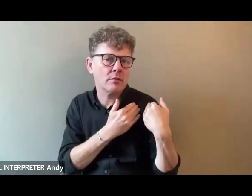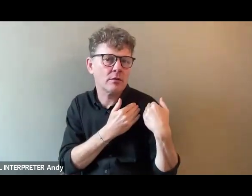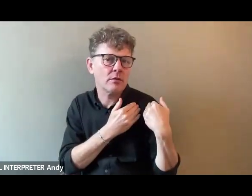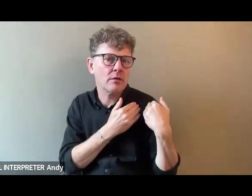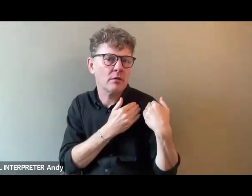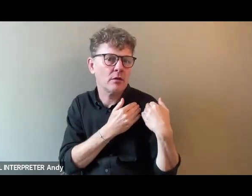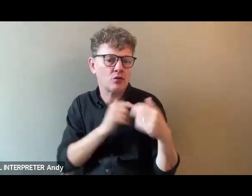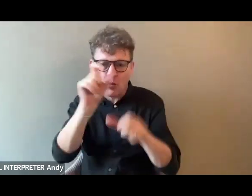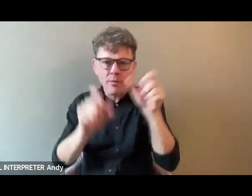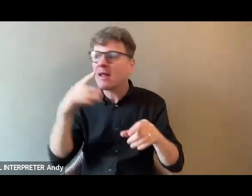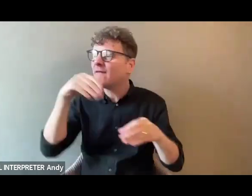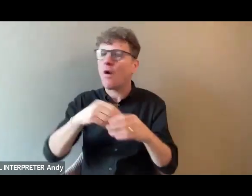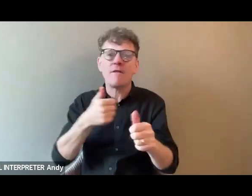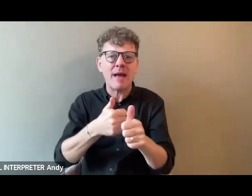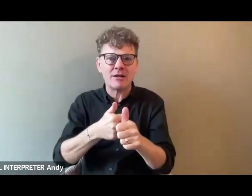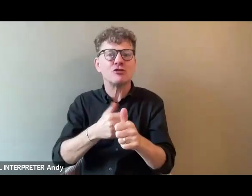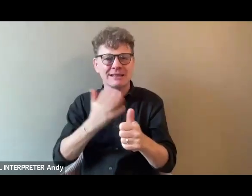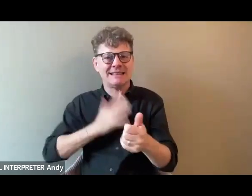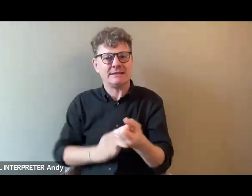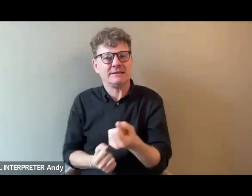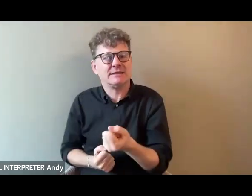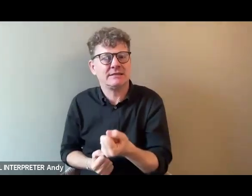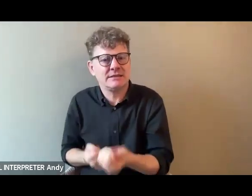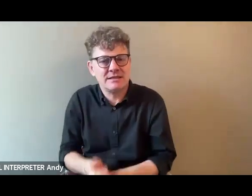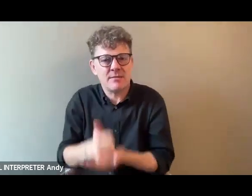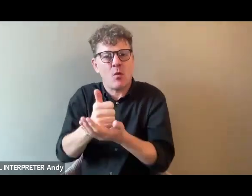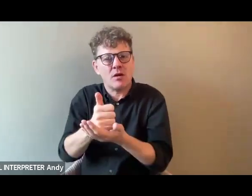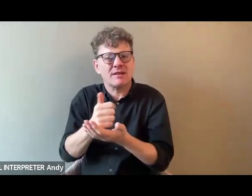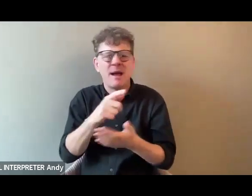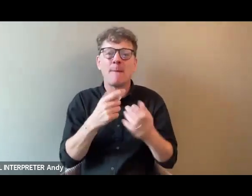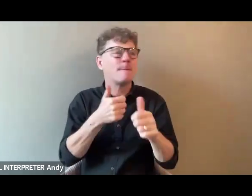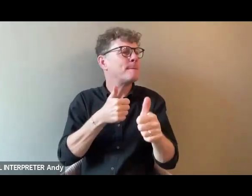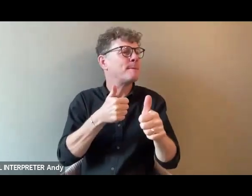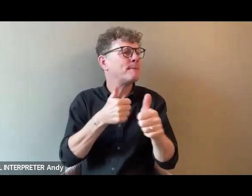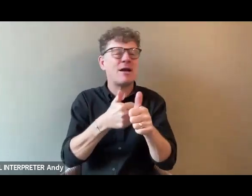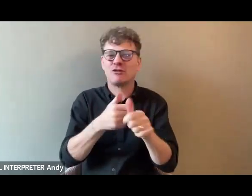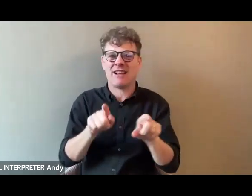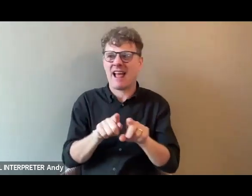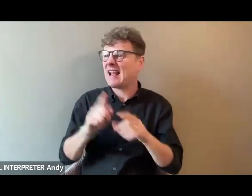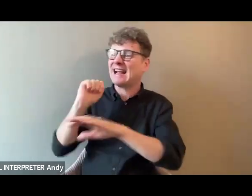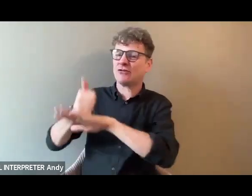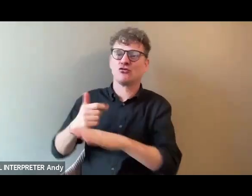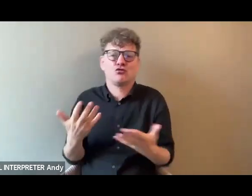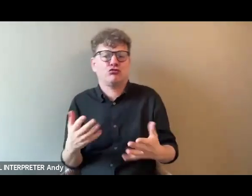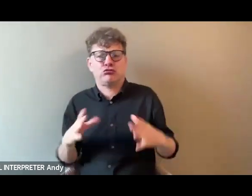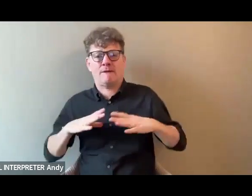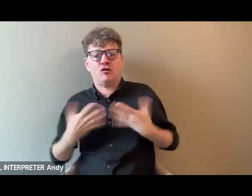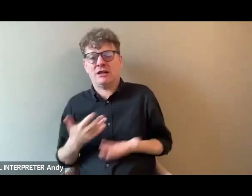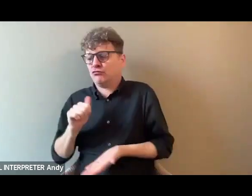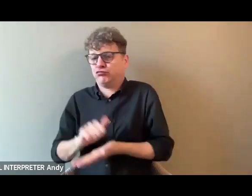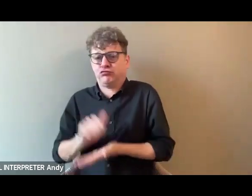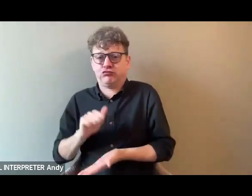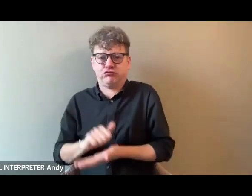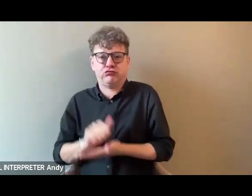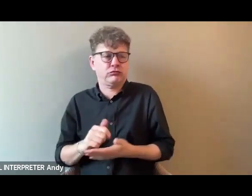properly supported. Because sometimes I think mentoring is seen as a sort of freebie for institutions that will solve problems. We'll do a